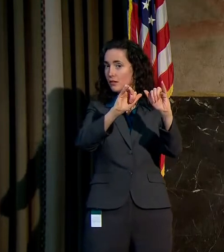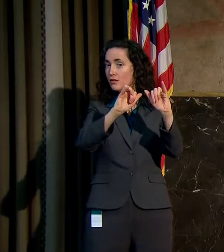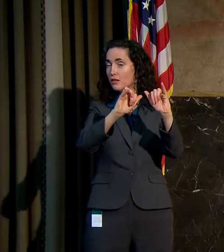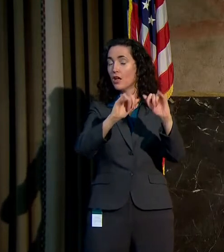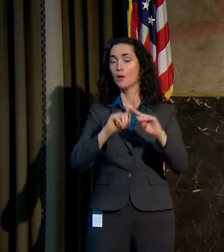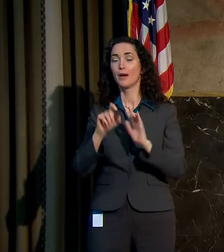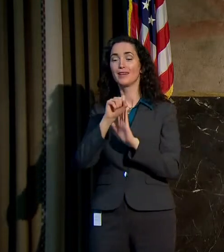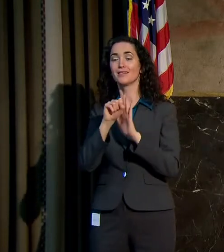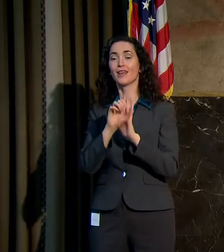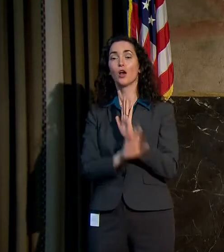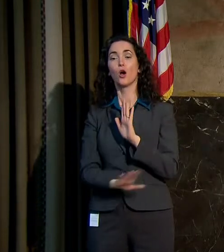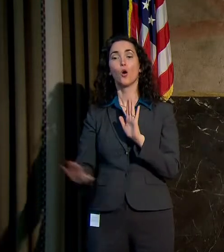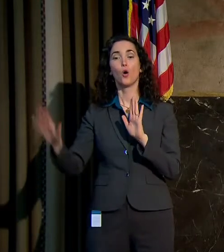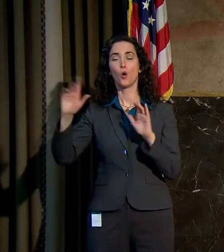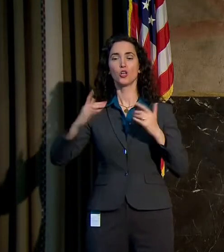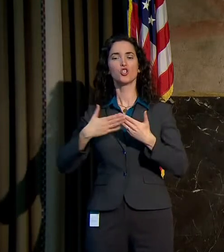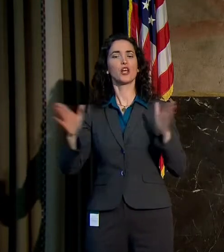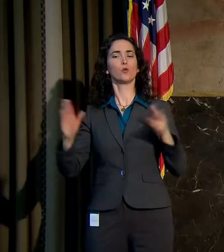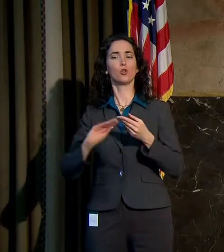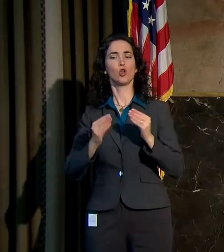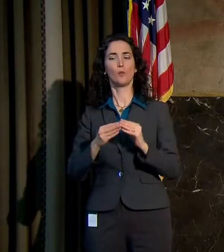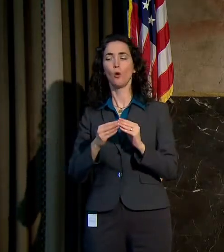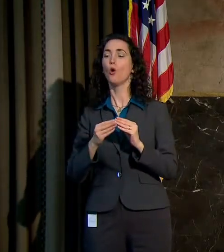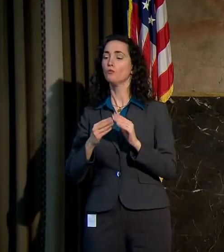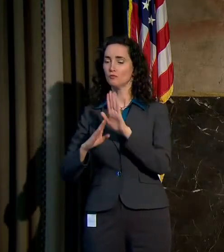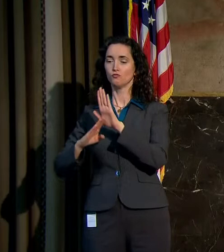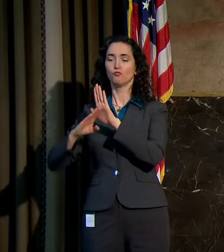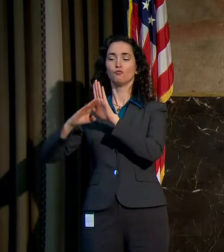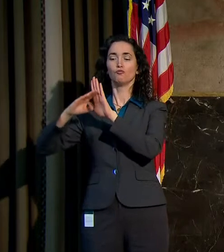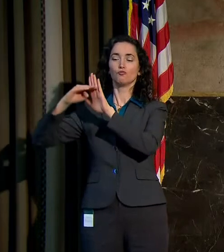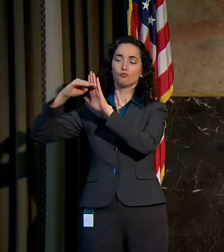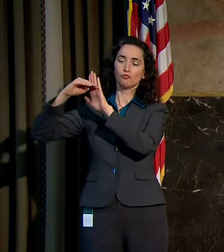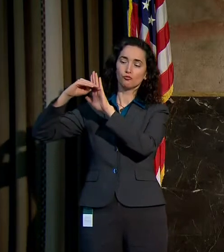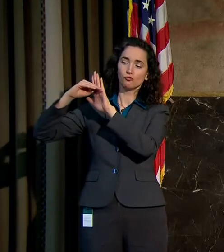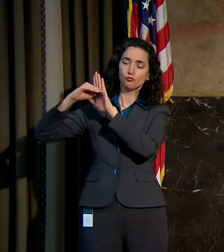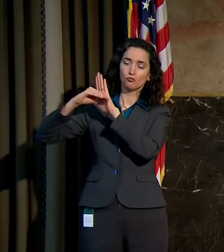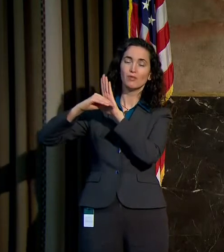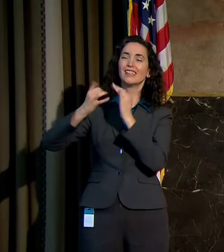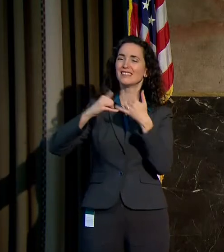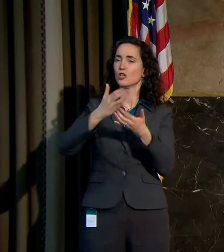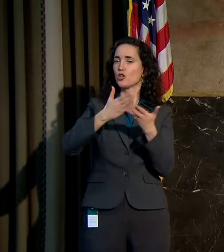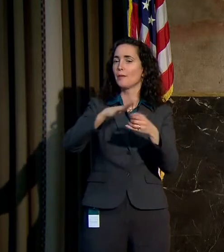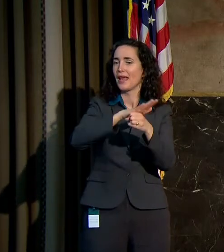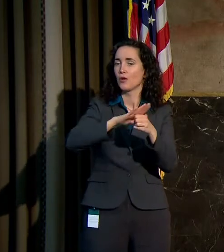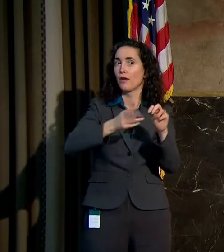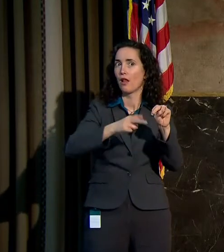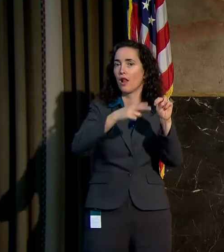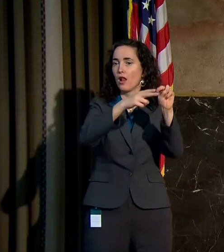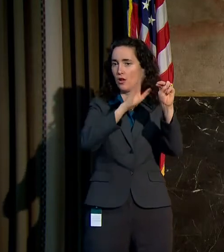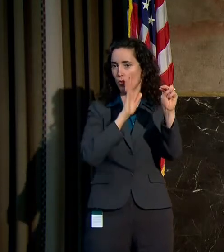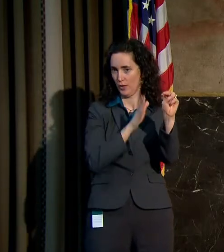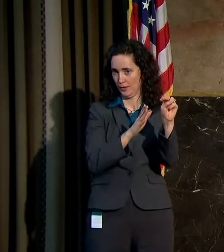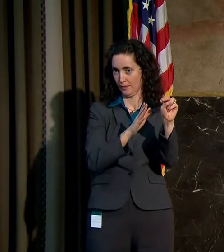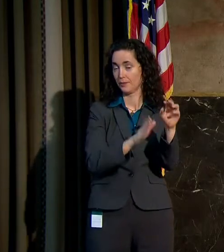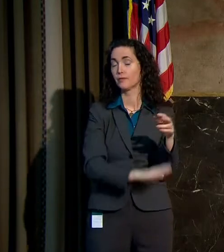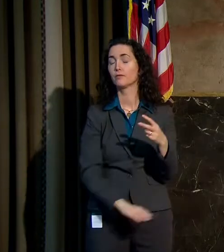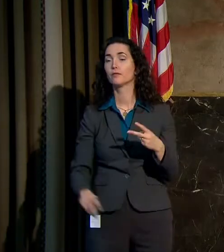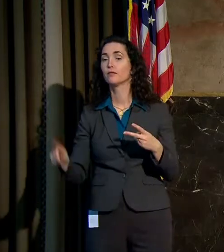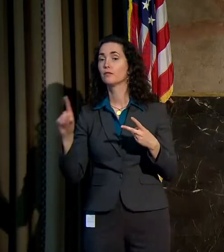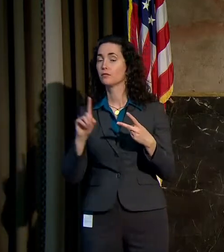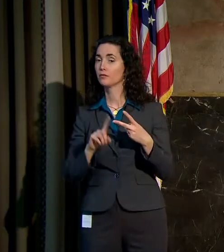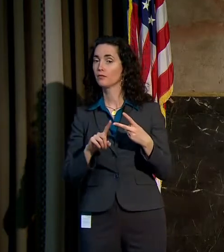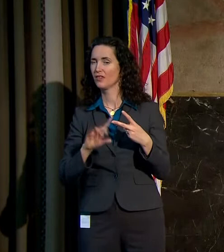the statewide numbers do show that they are peaking and might be going in the right direction sometime soon. And the other point to make on